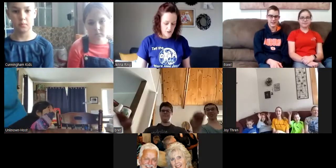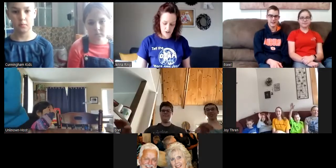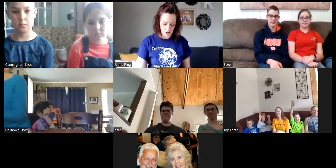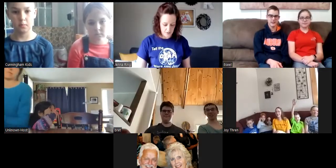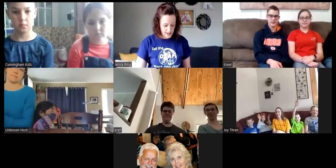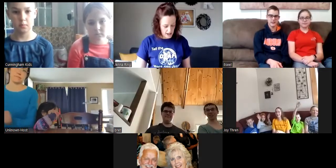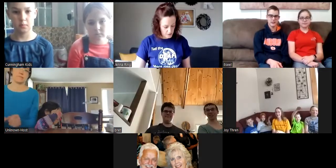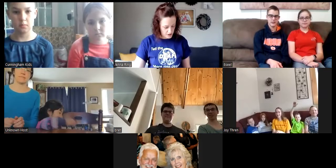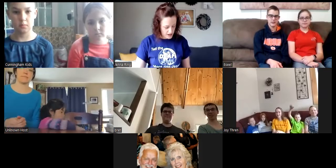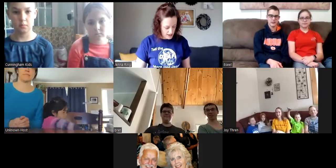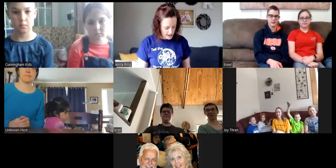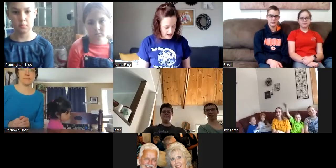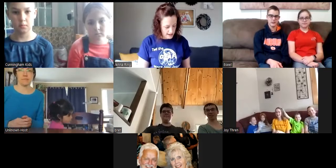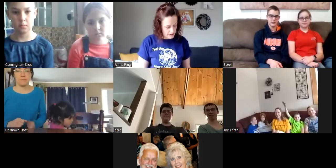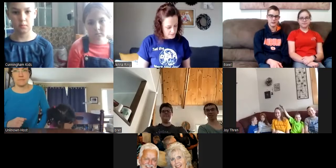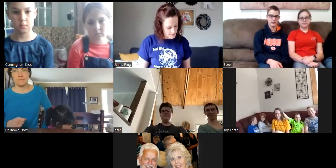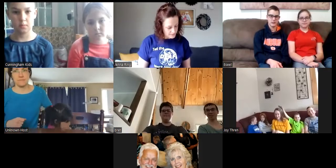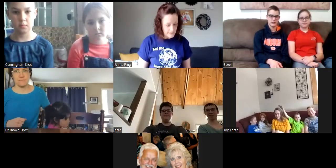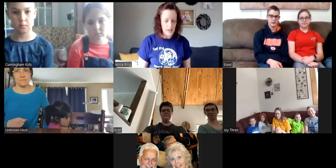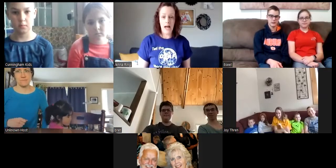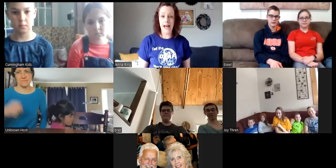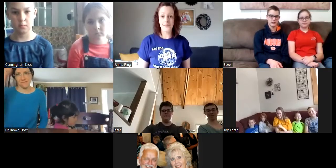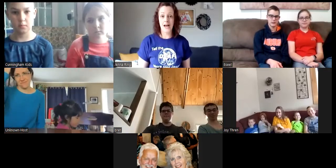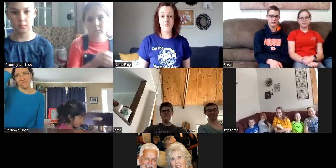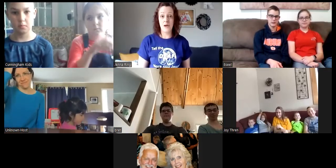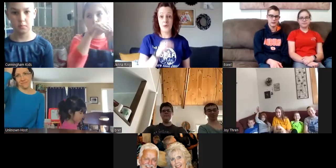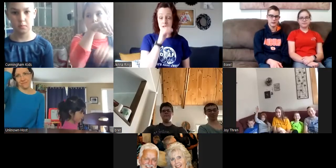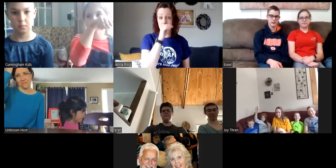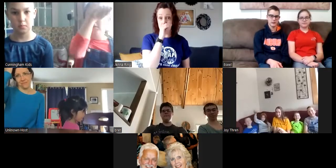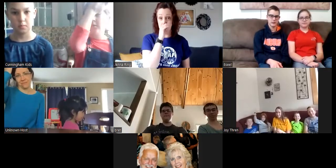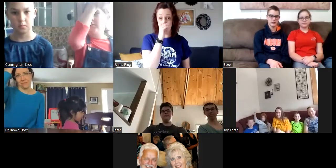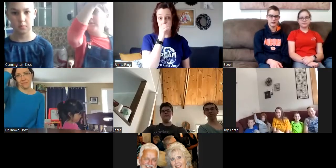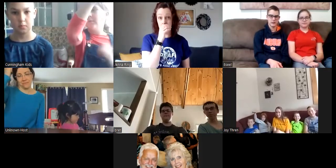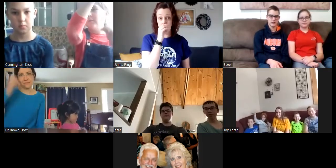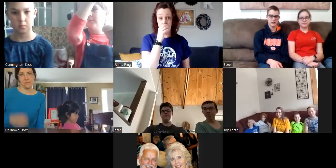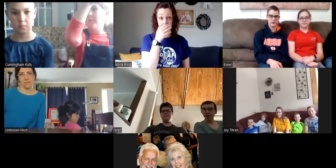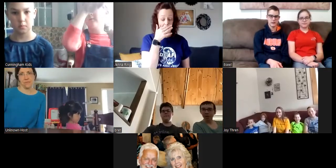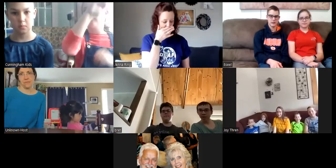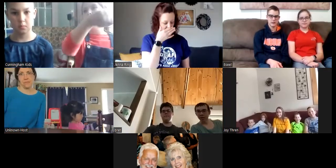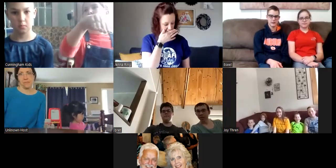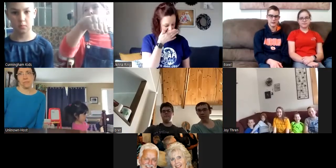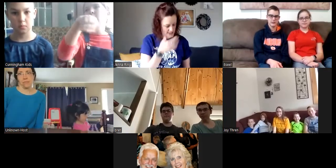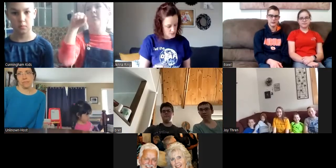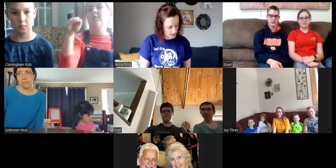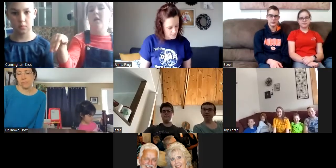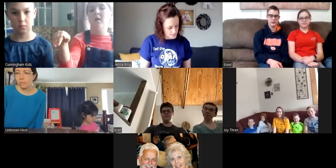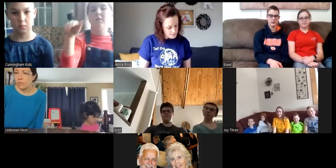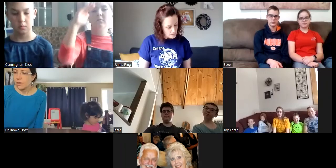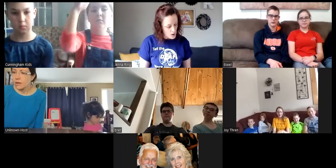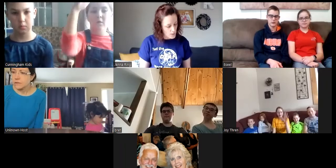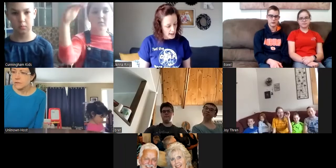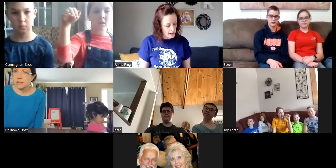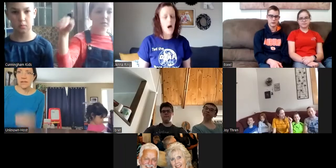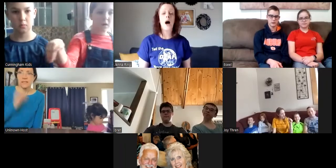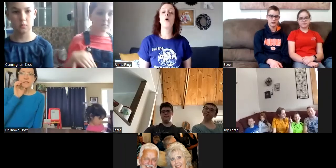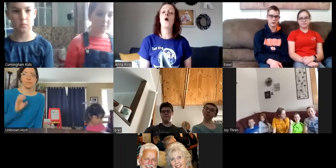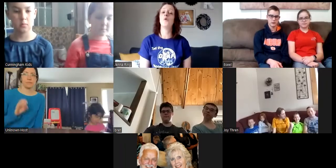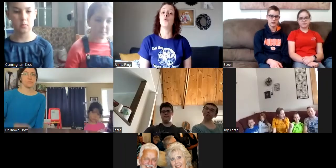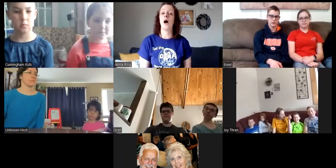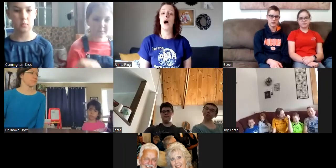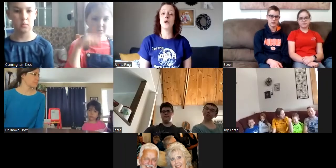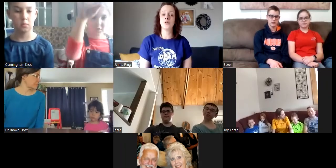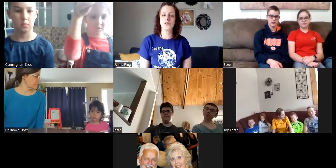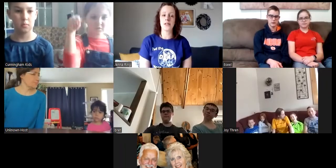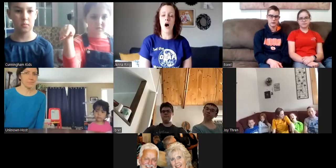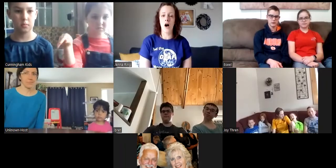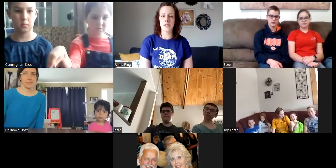we covered that one. I have to have my book to make sure that I remember all the things that we did last week. Okay,